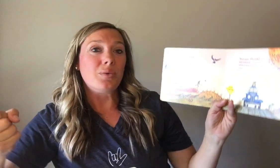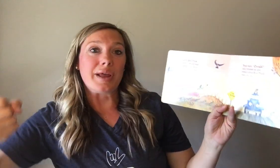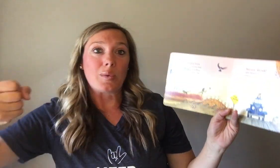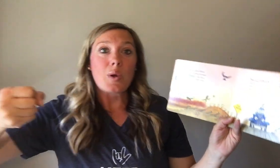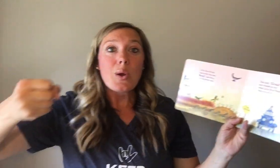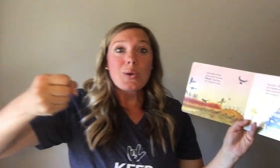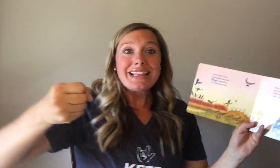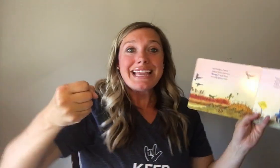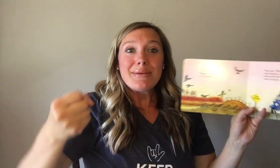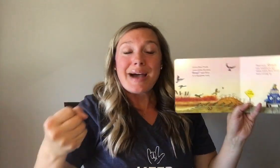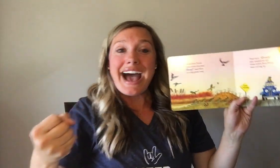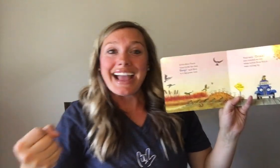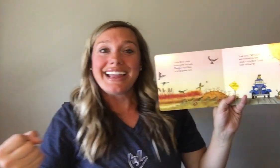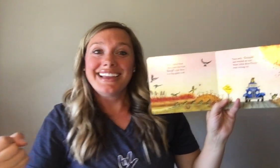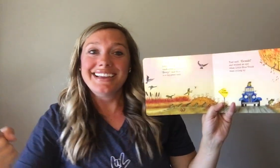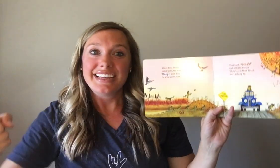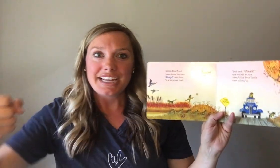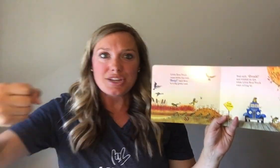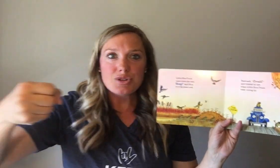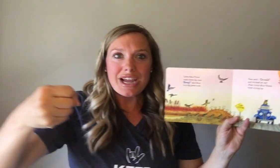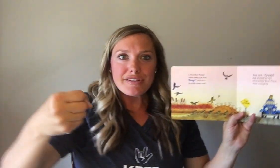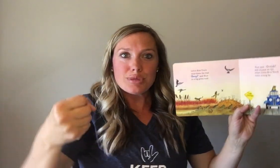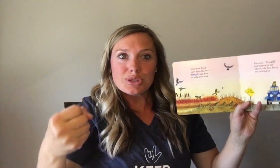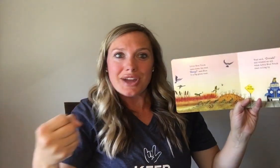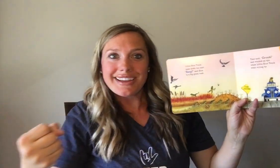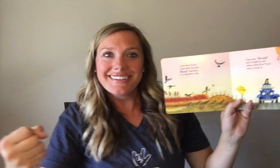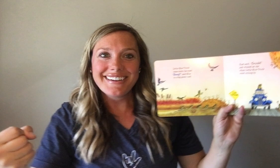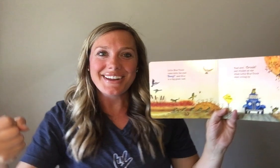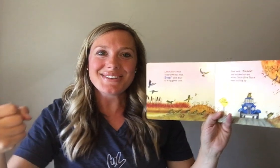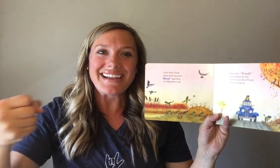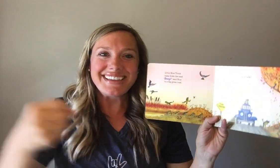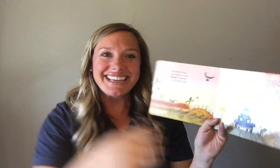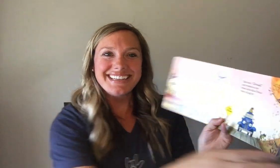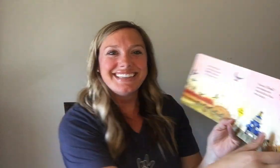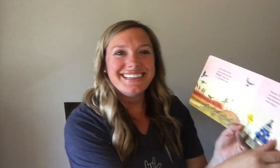went rolling by. Can you drive your blue truck? Are you driving it?